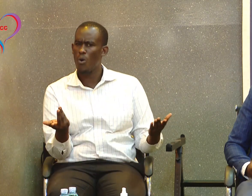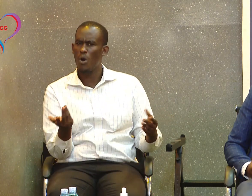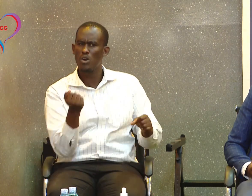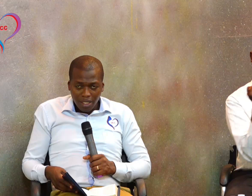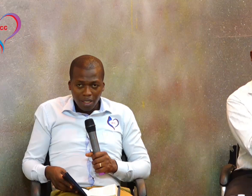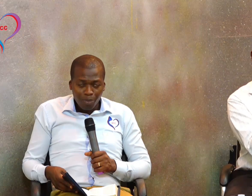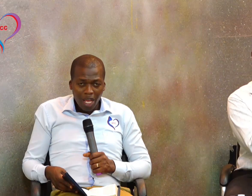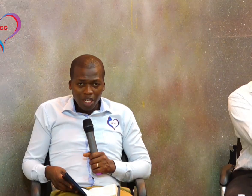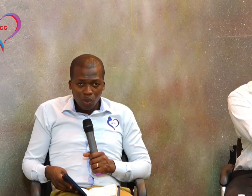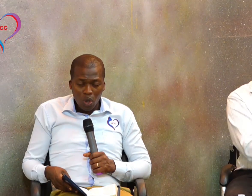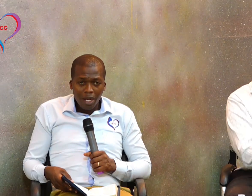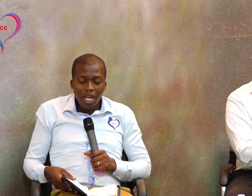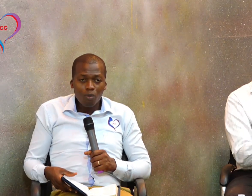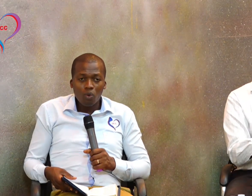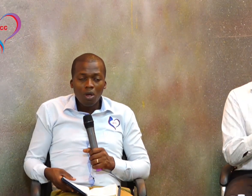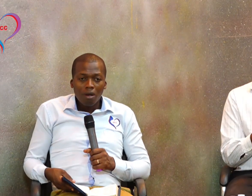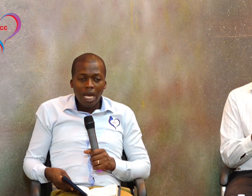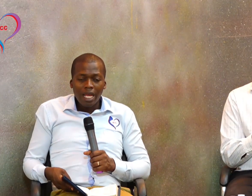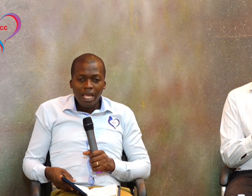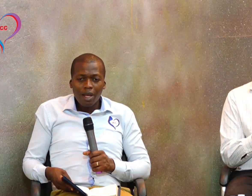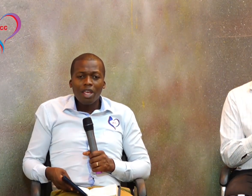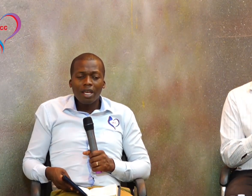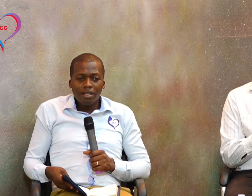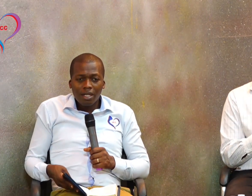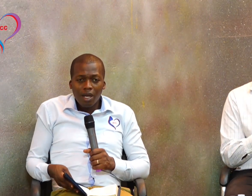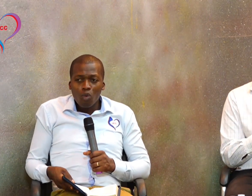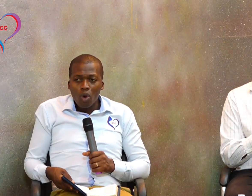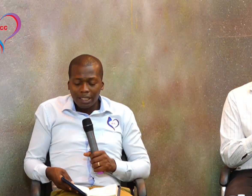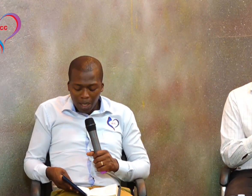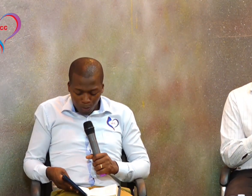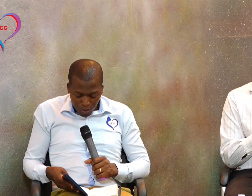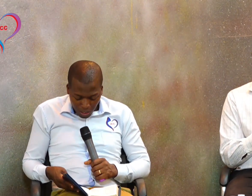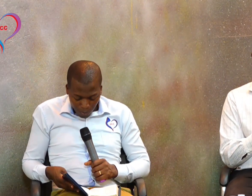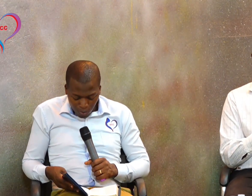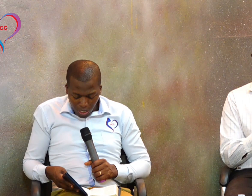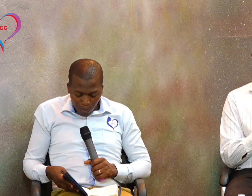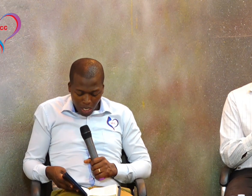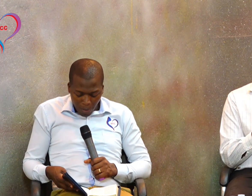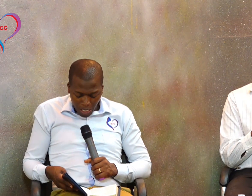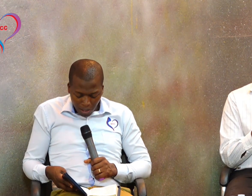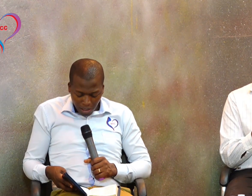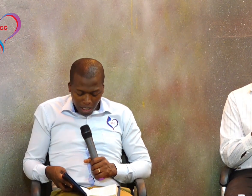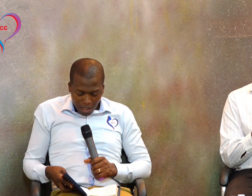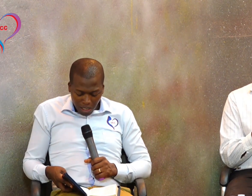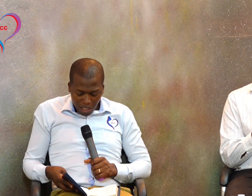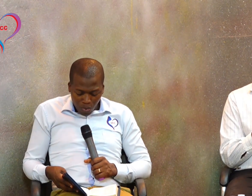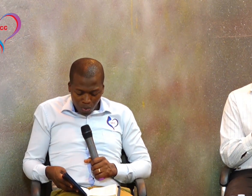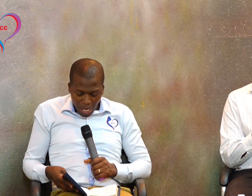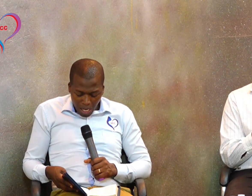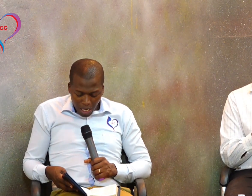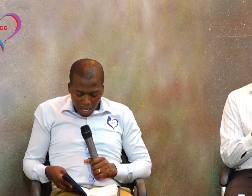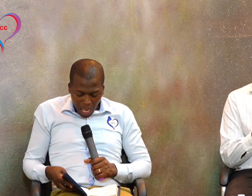What have you done? Kakati Pilato addamu nga naye engeri gy'addamu atamubuuza kibuuzo n'amugamba nti nze